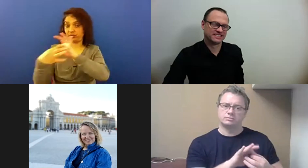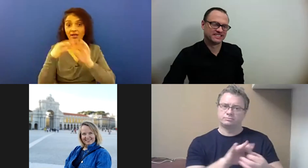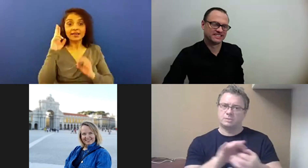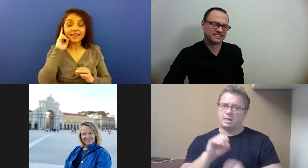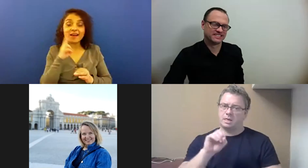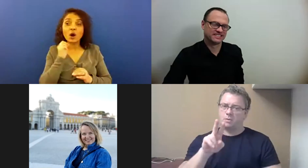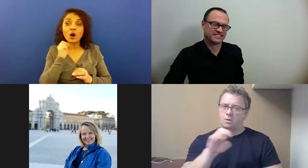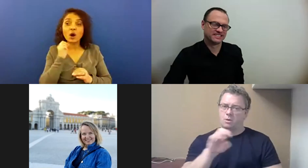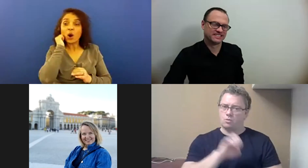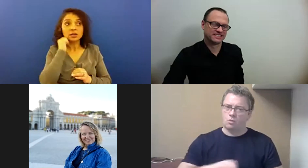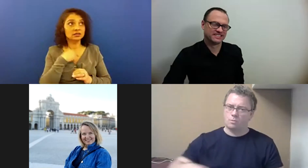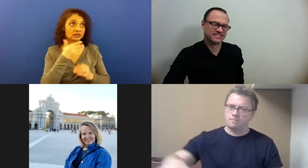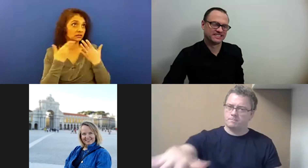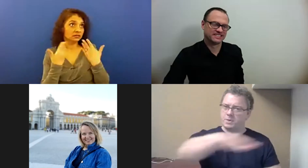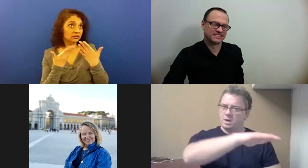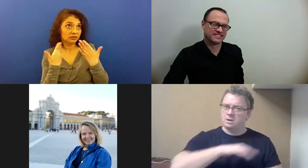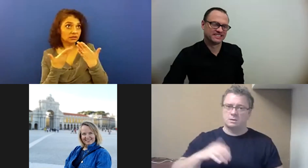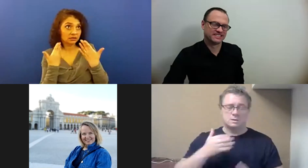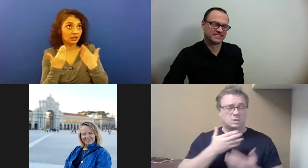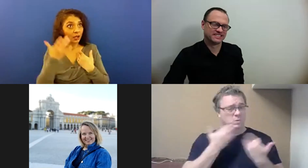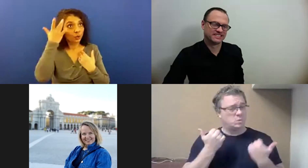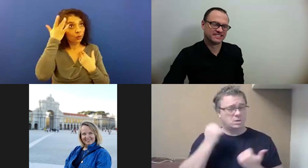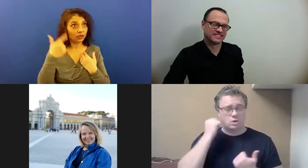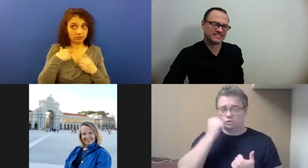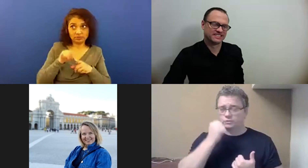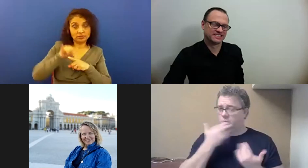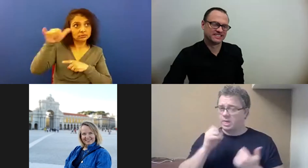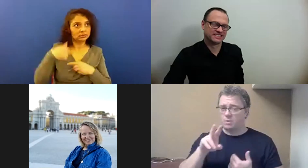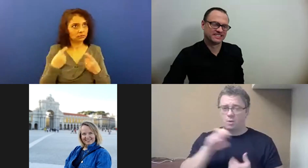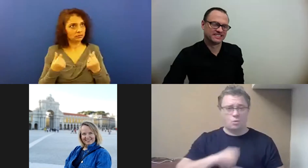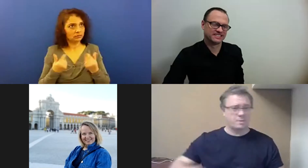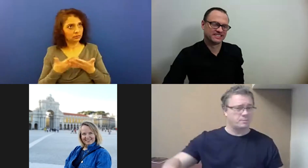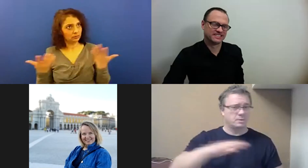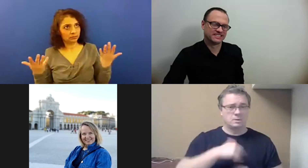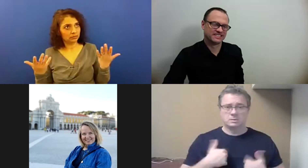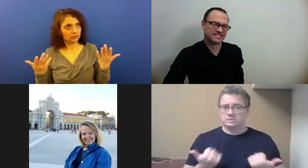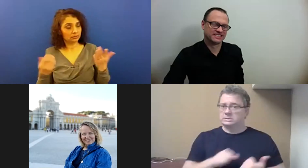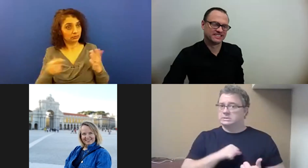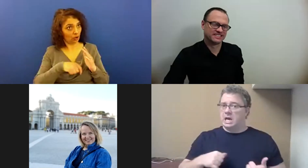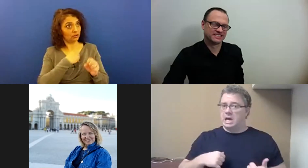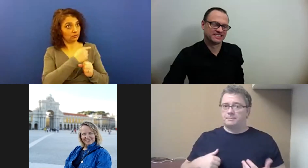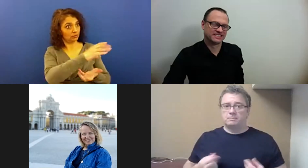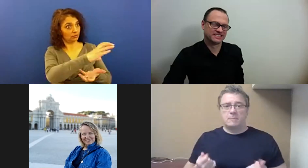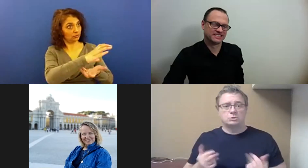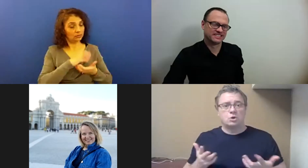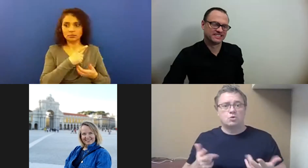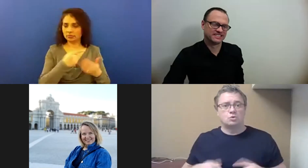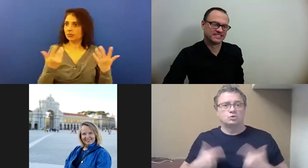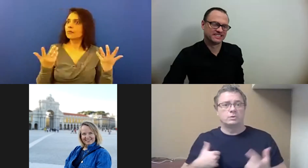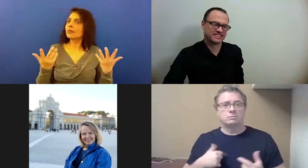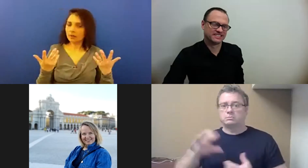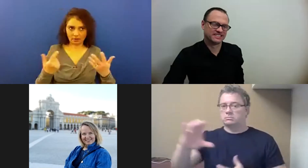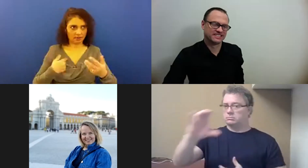They asked me, do you have a deaf Roma association? I told them no. And the reason is, I don't have the money to